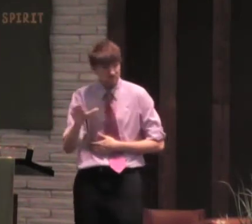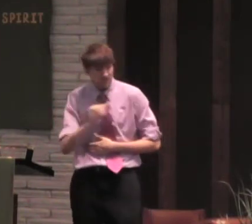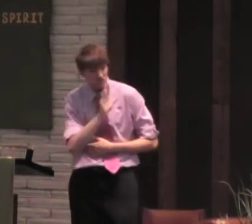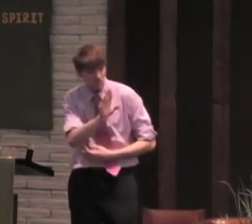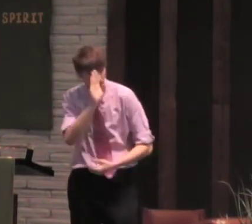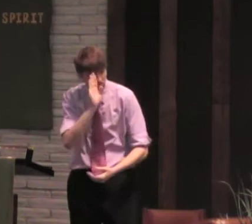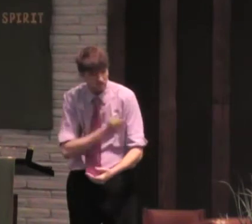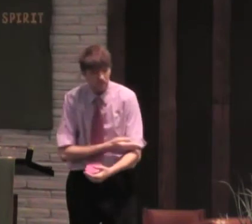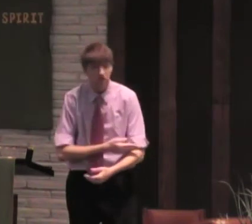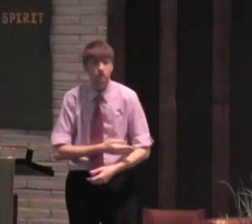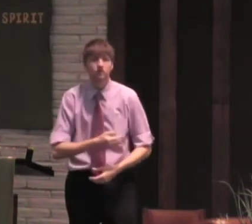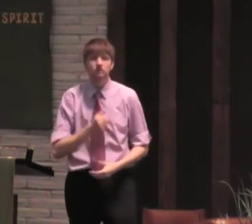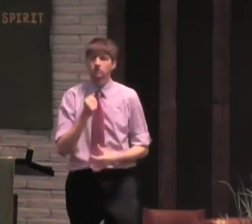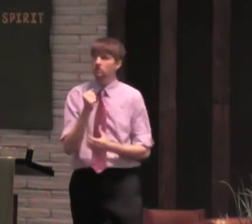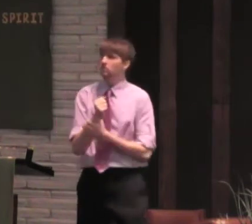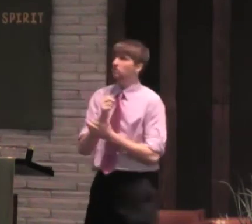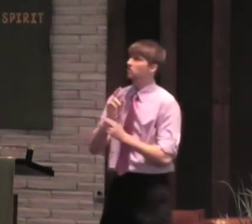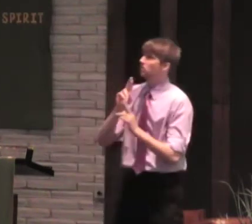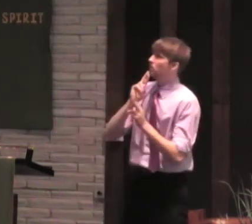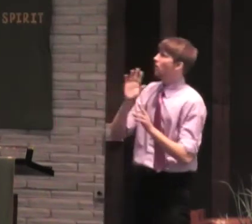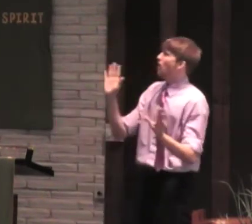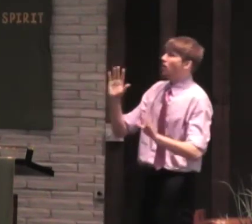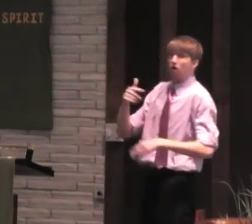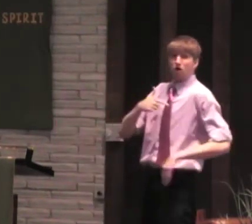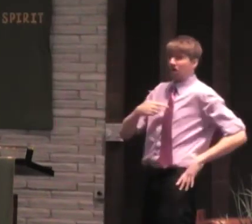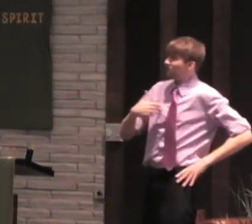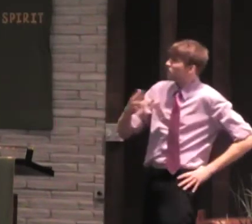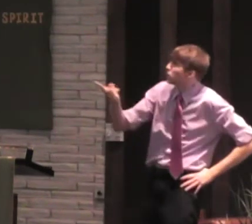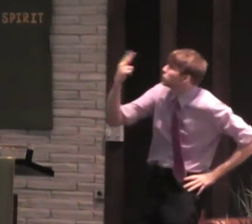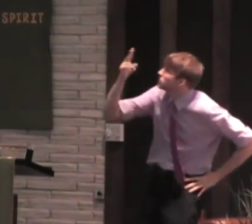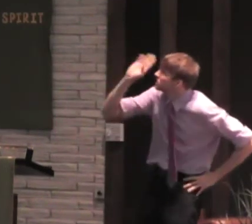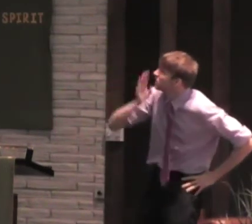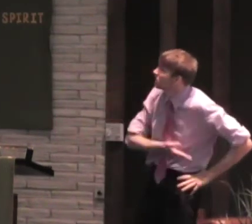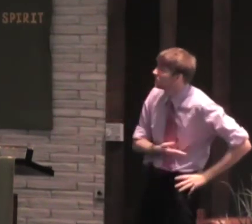It's like these guys are talking with each other. Take your son, and Abraham responded,